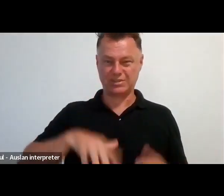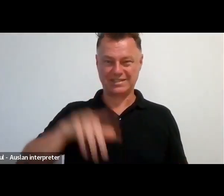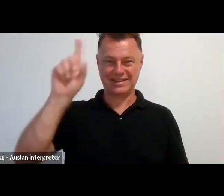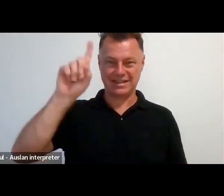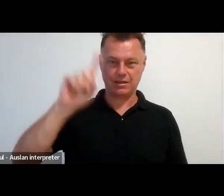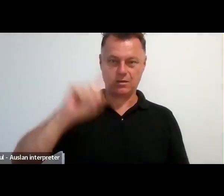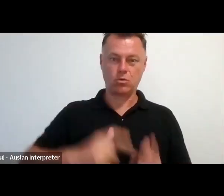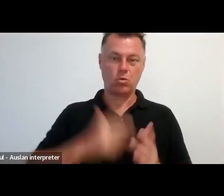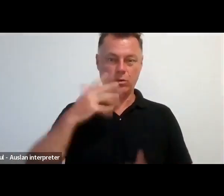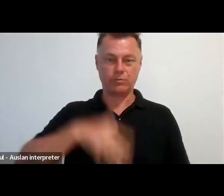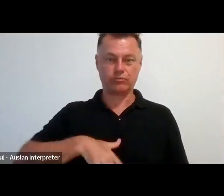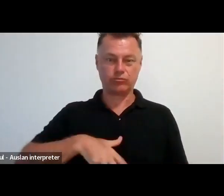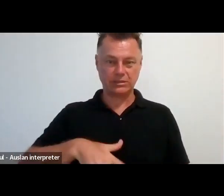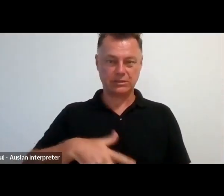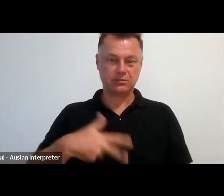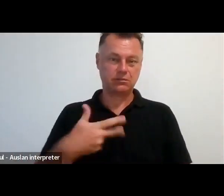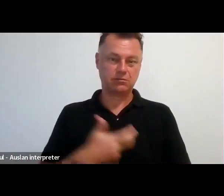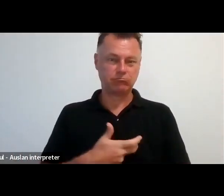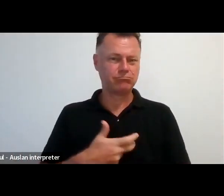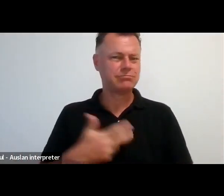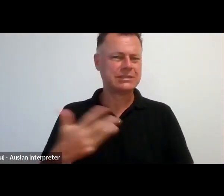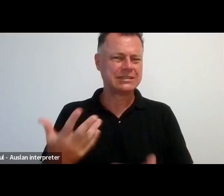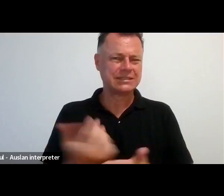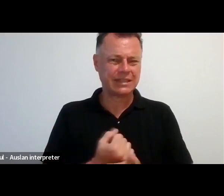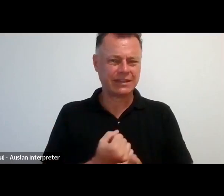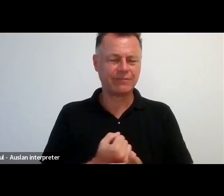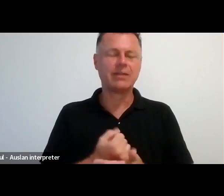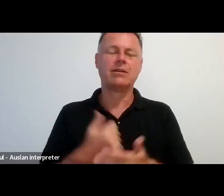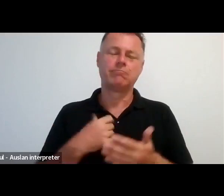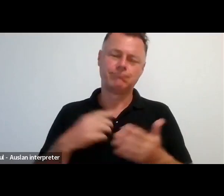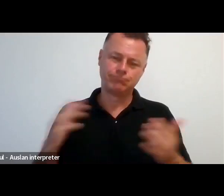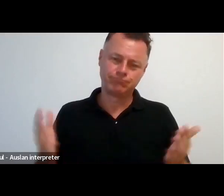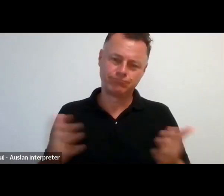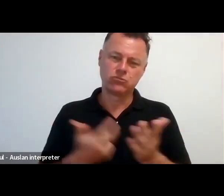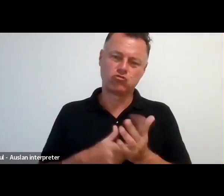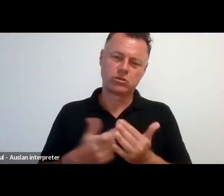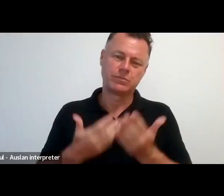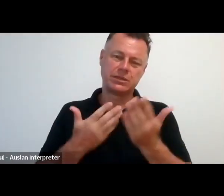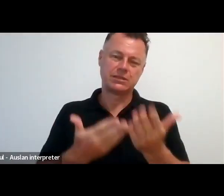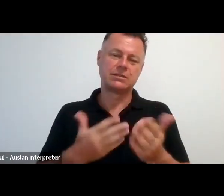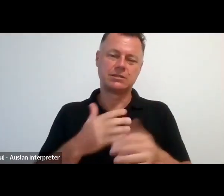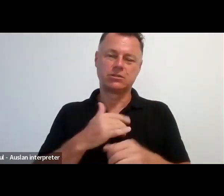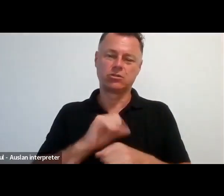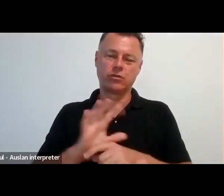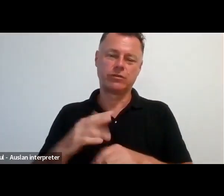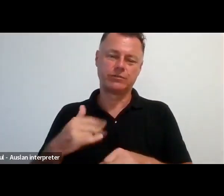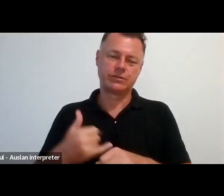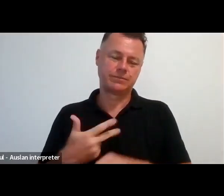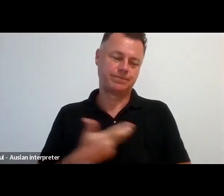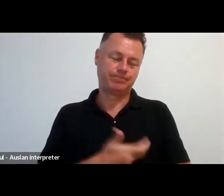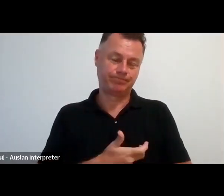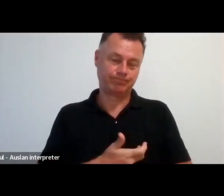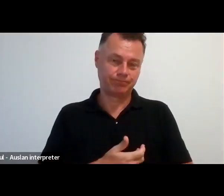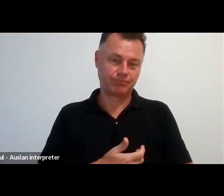pregnant, it is safe and recommended that they get the vaccine at any stage in the lead up to or when pregnant to help protect